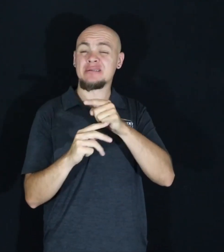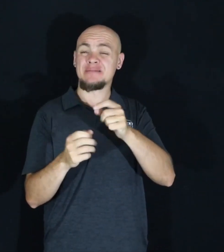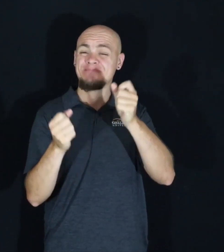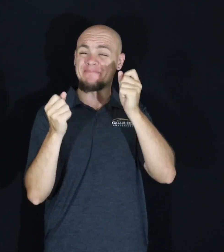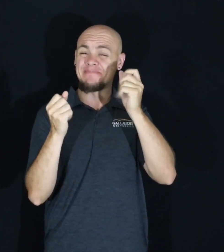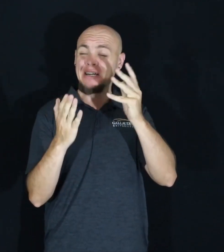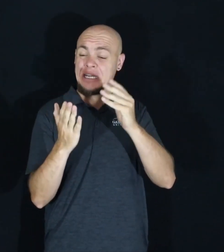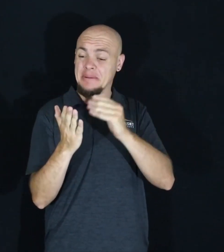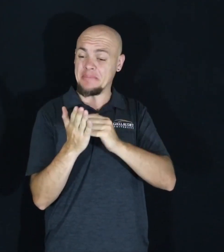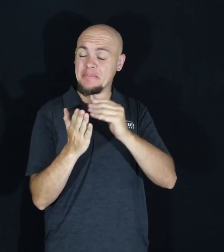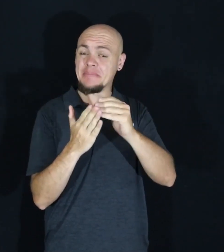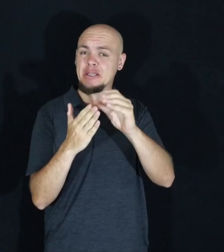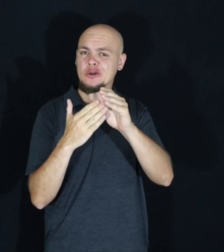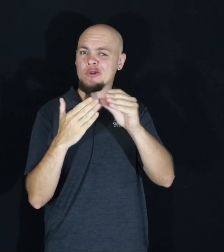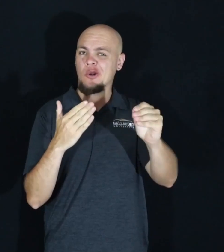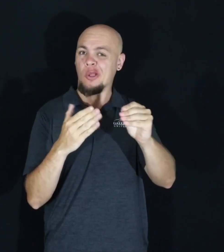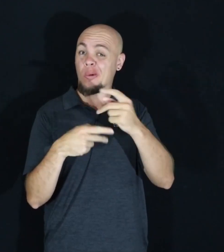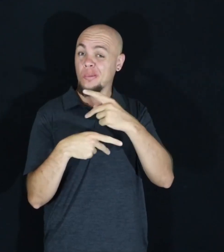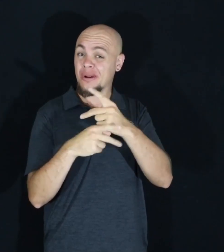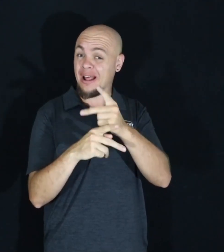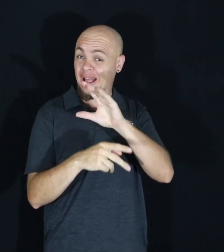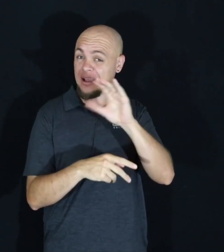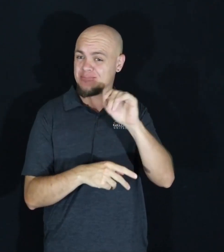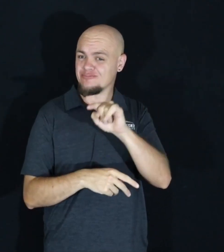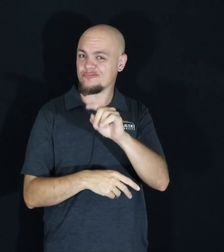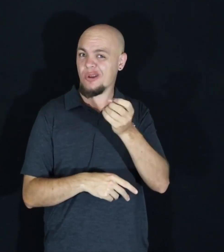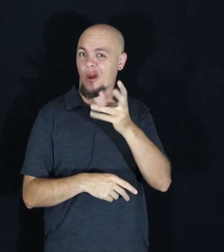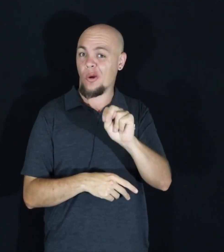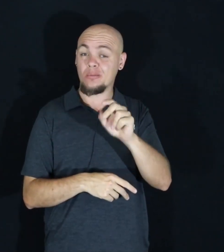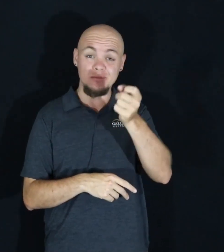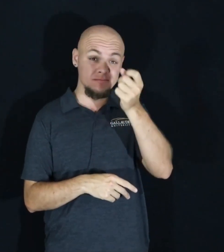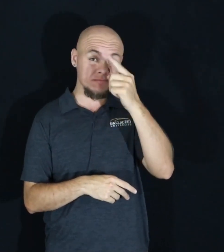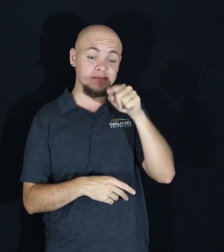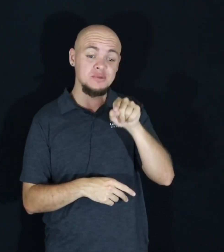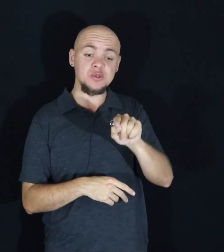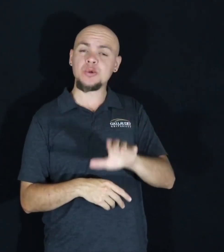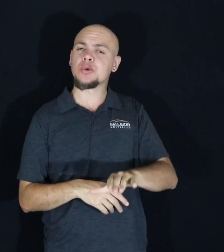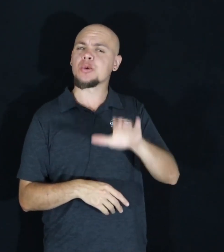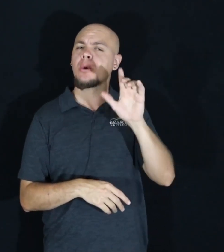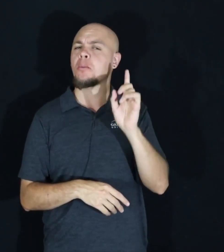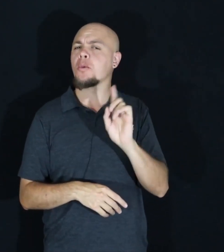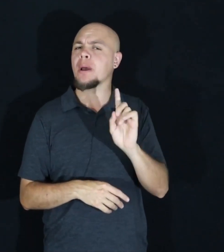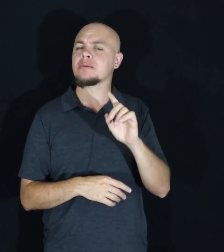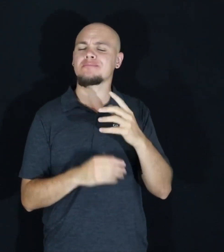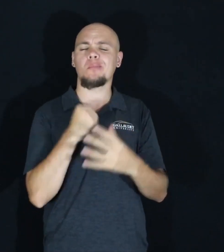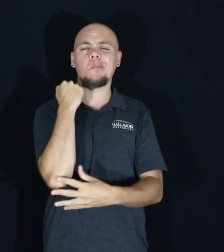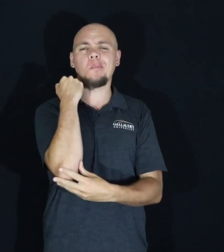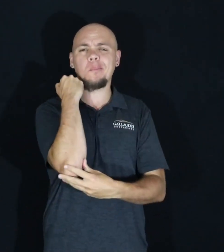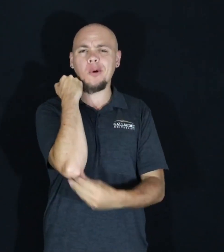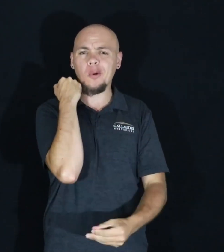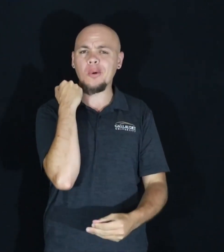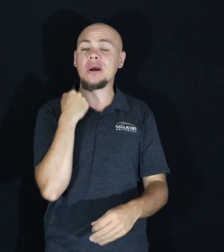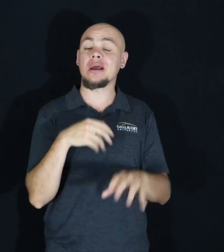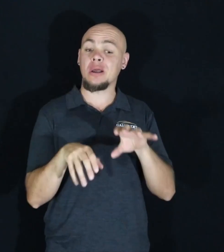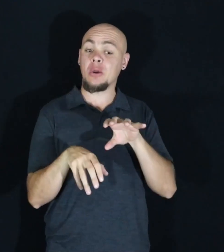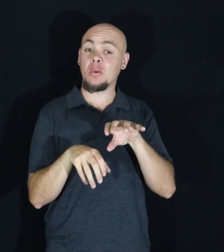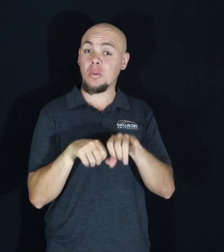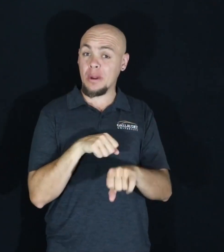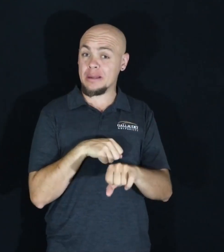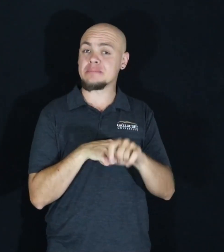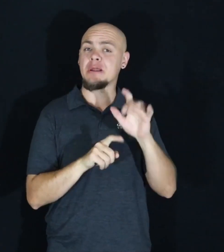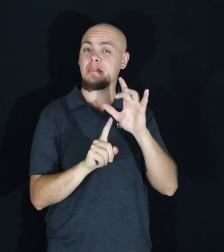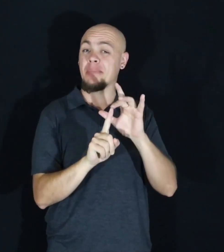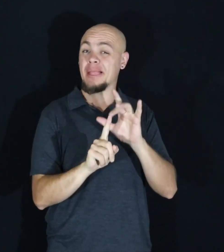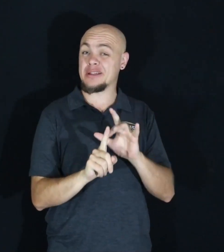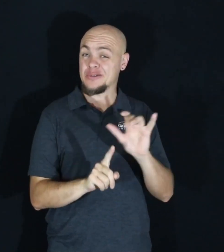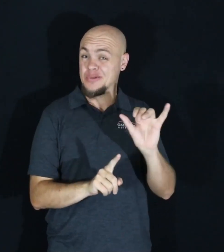production company. But did you know Oprah Winfrey grew up in extreme poverty, was raped and molested as a child,